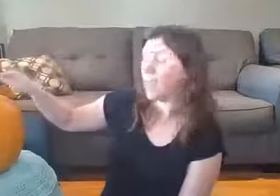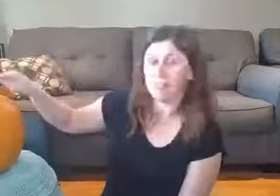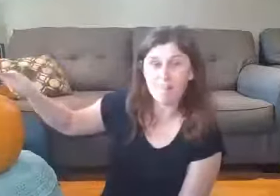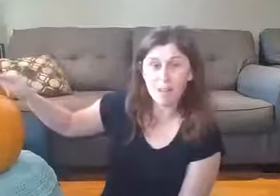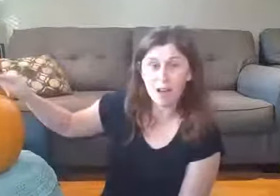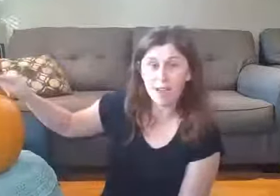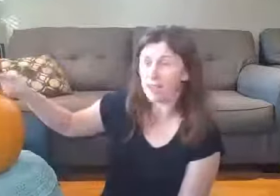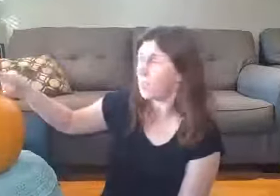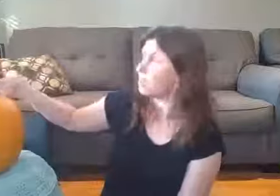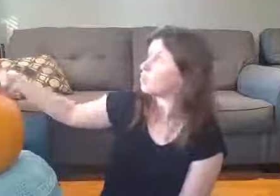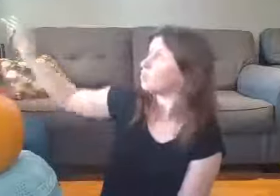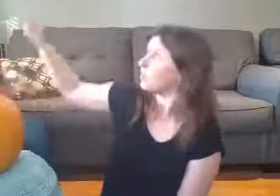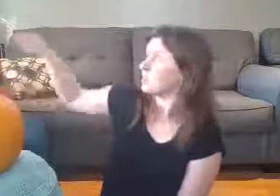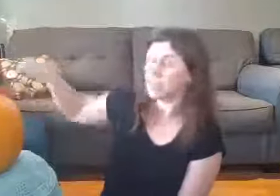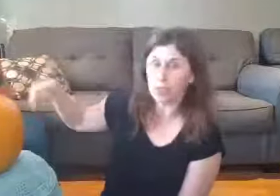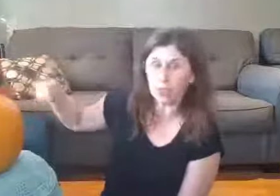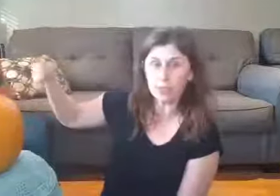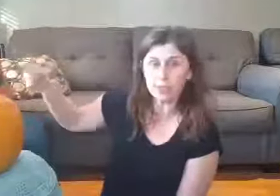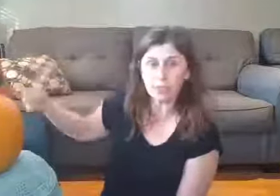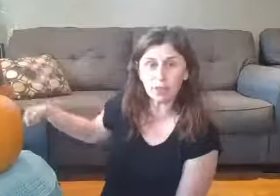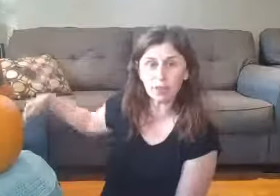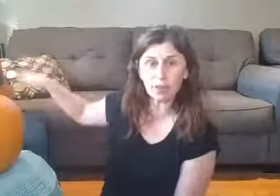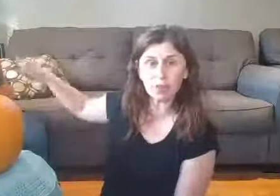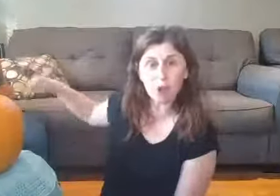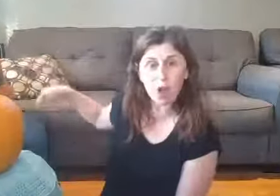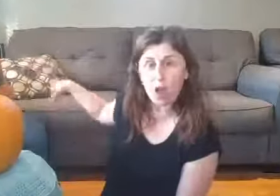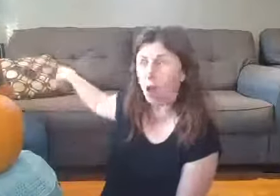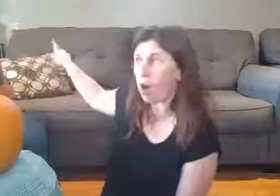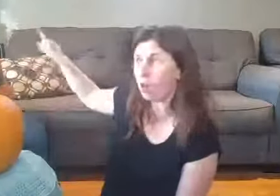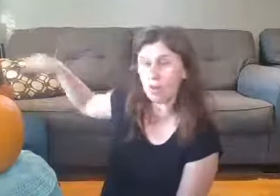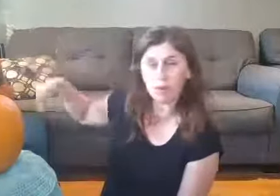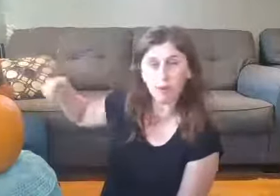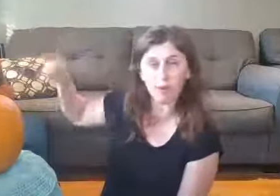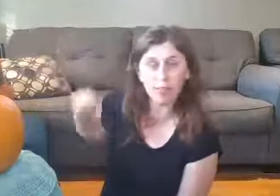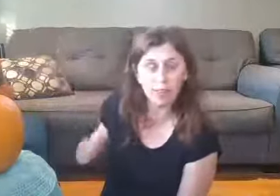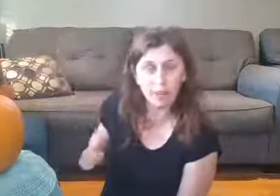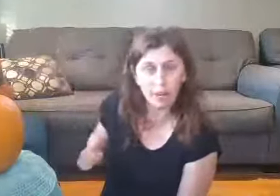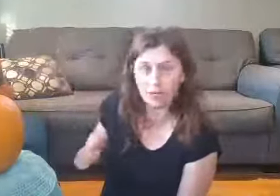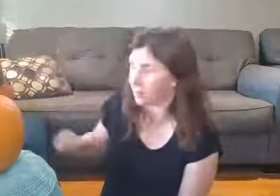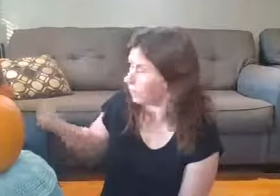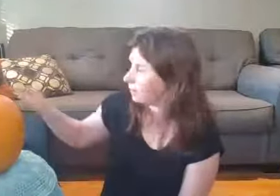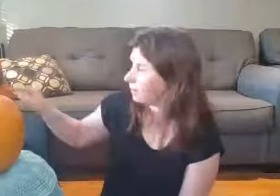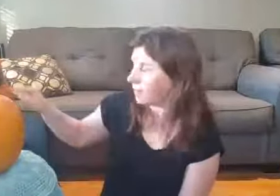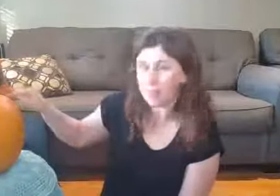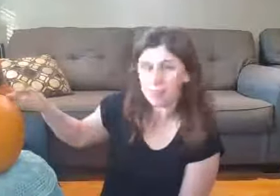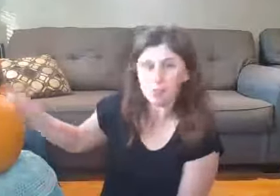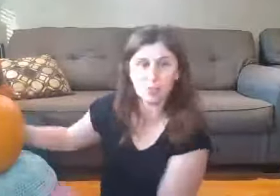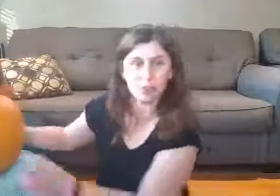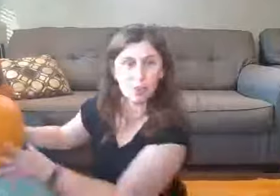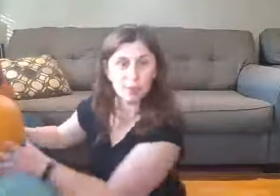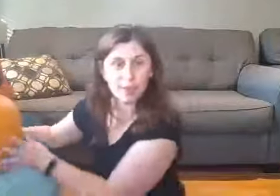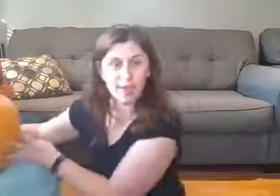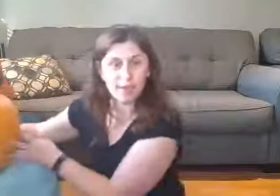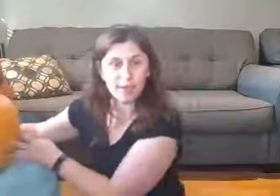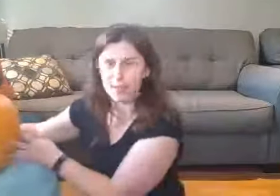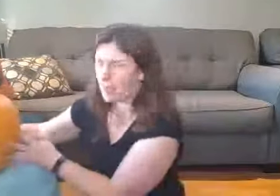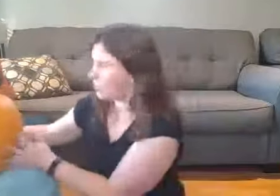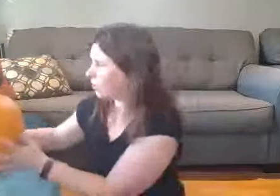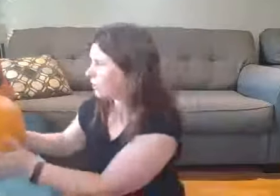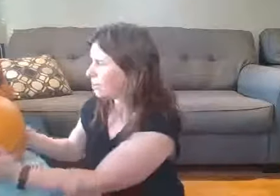the vine twists and turns and curves all over the garden. And this is what's growing on the end. Pretty